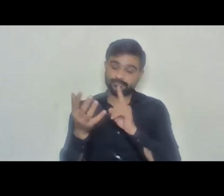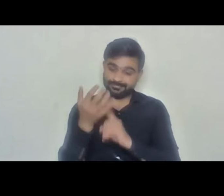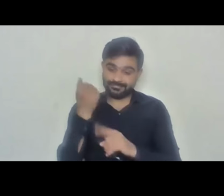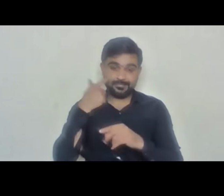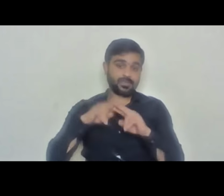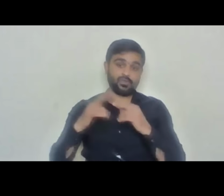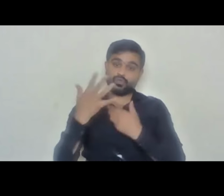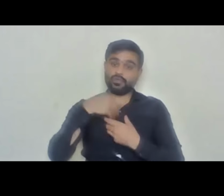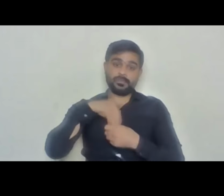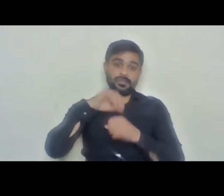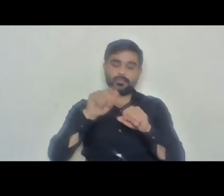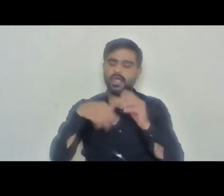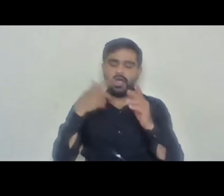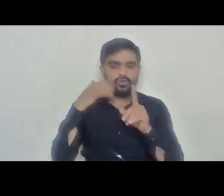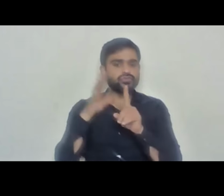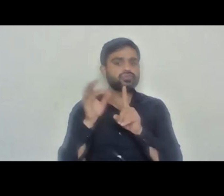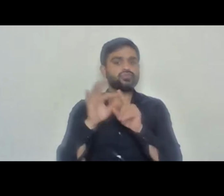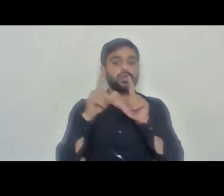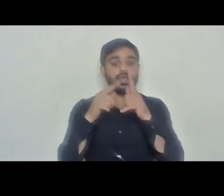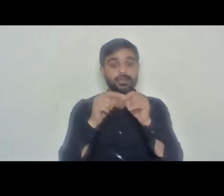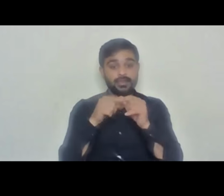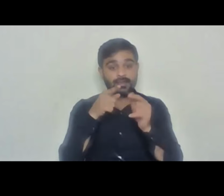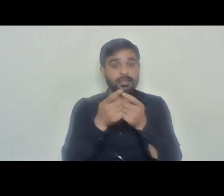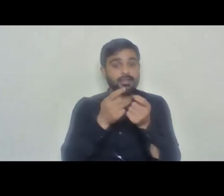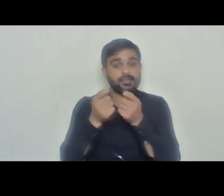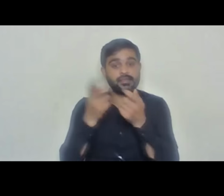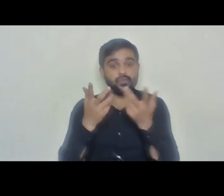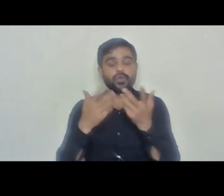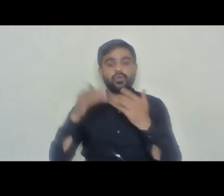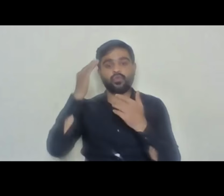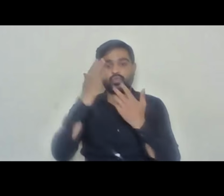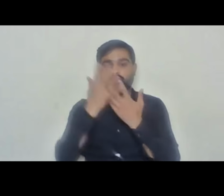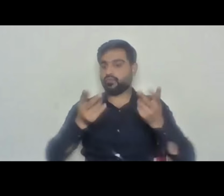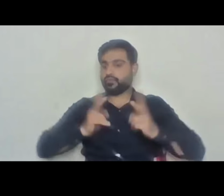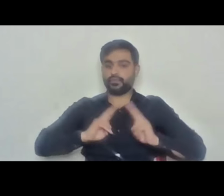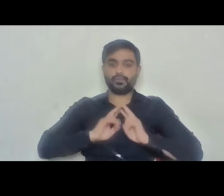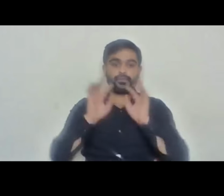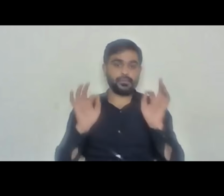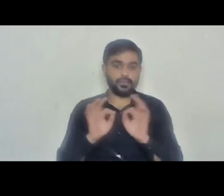adopting that, then how do you clean that data? How do you deal with data non-responses, or